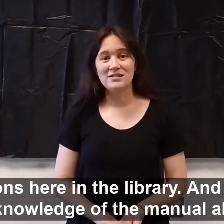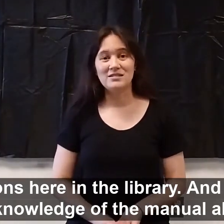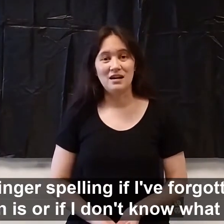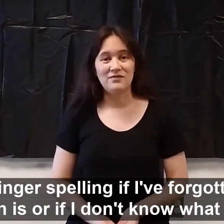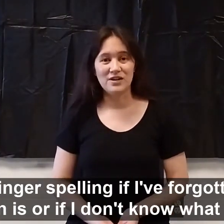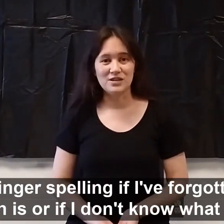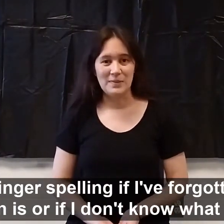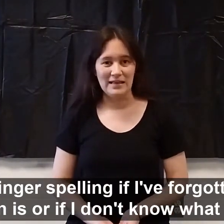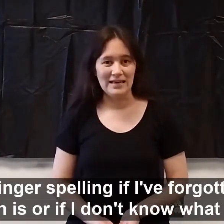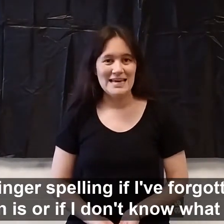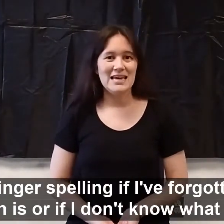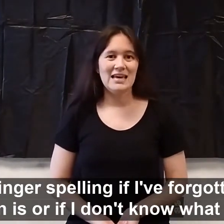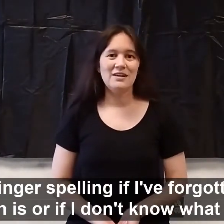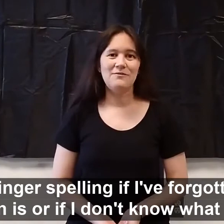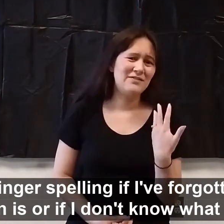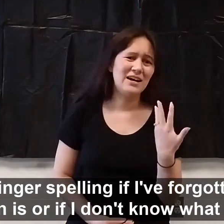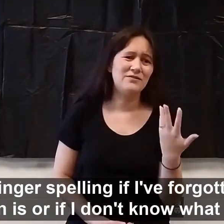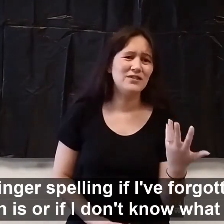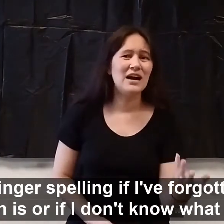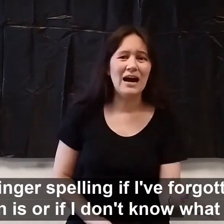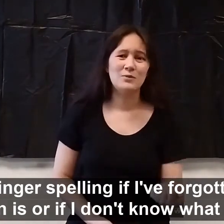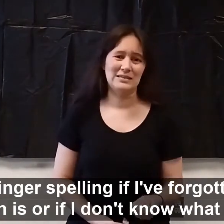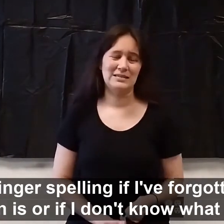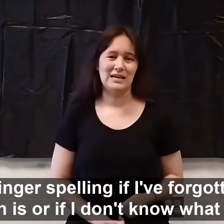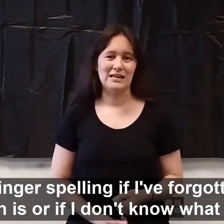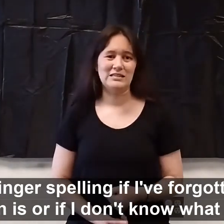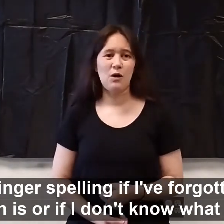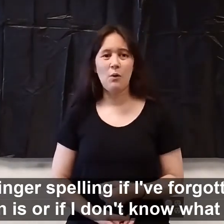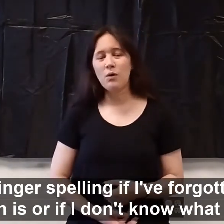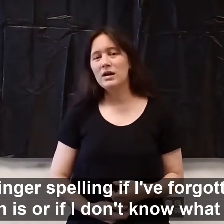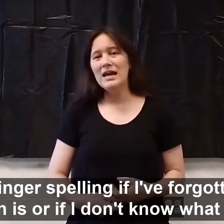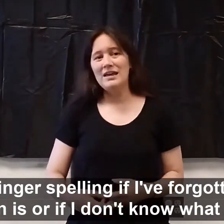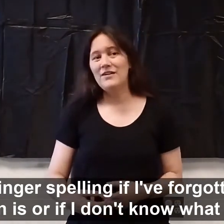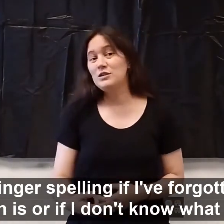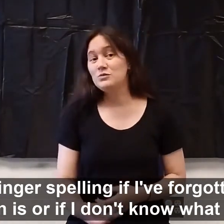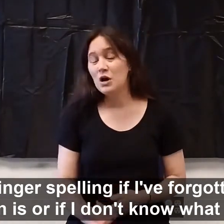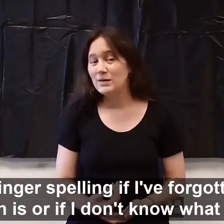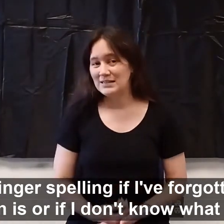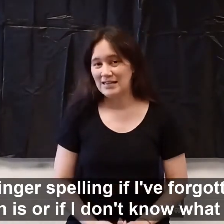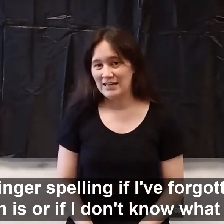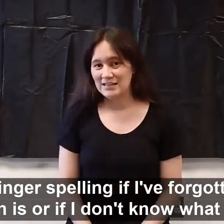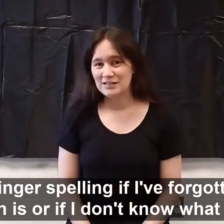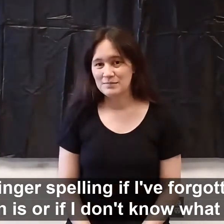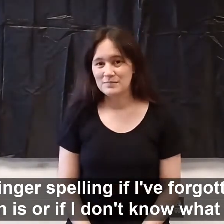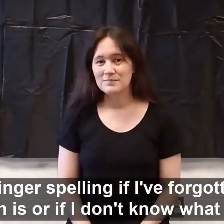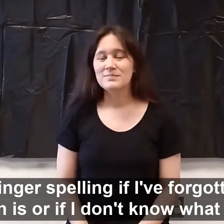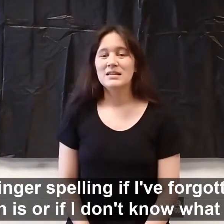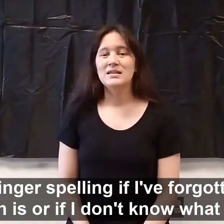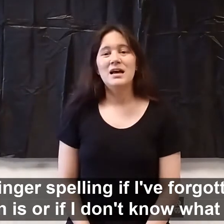on fingerspelling if I've forgotten what a sign is or if I don't know what a sign is.